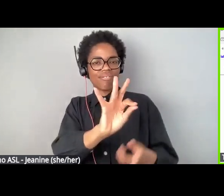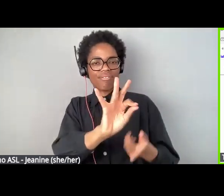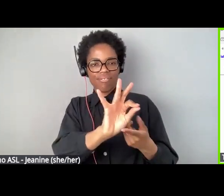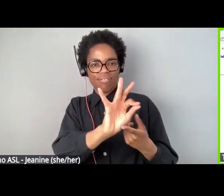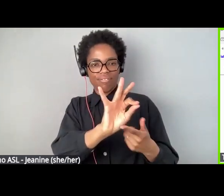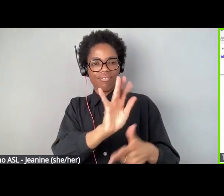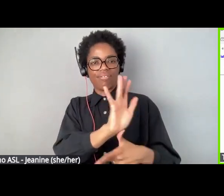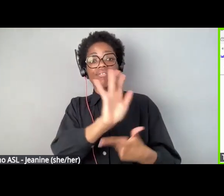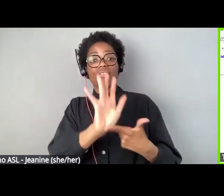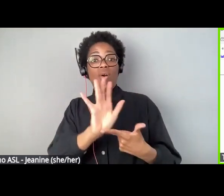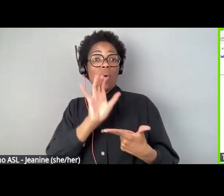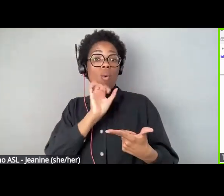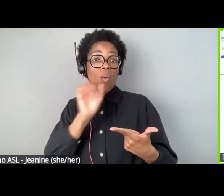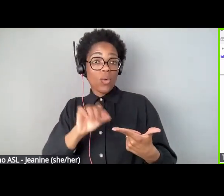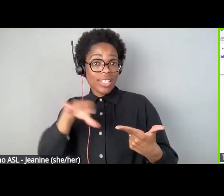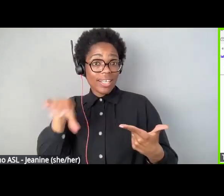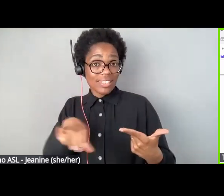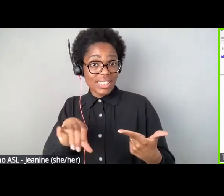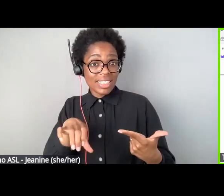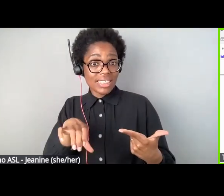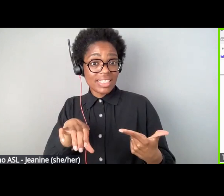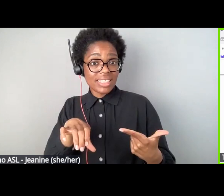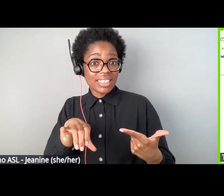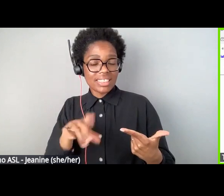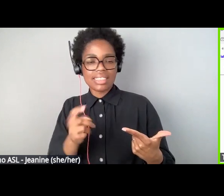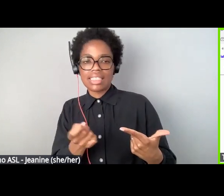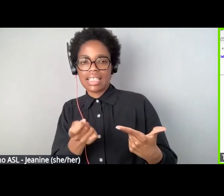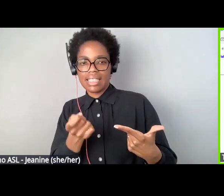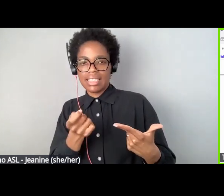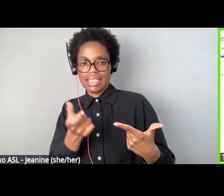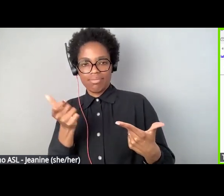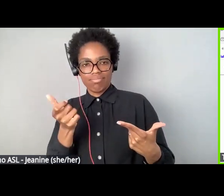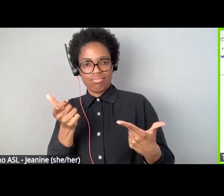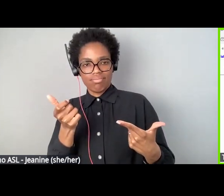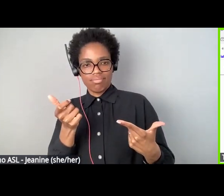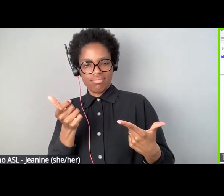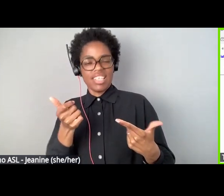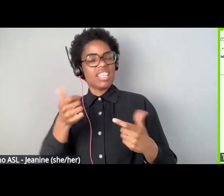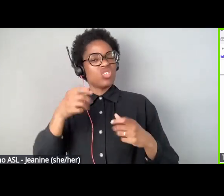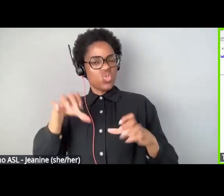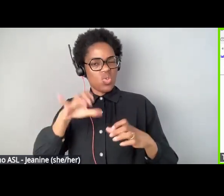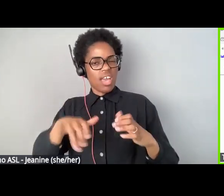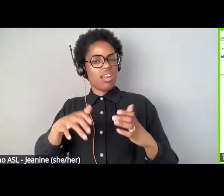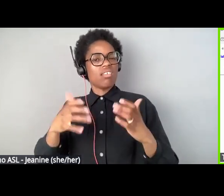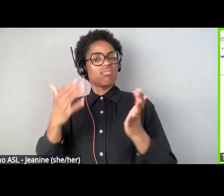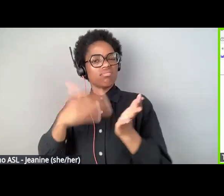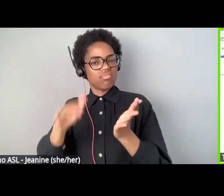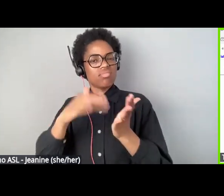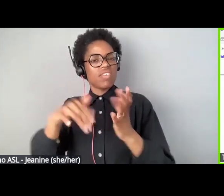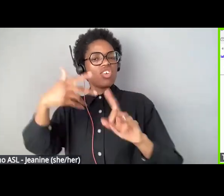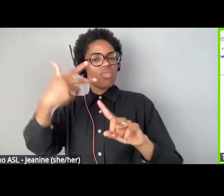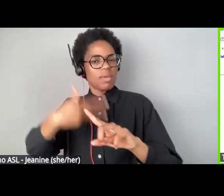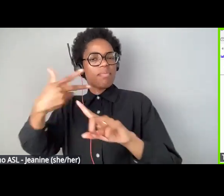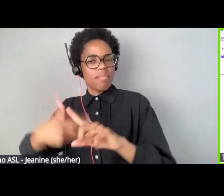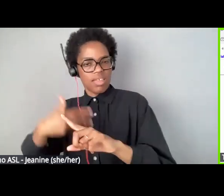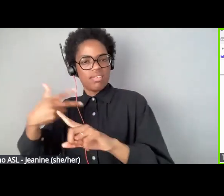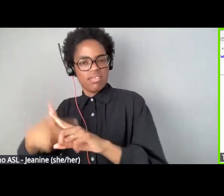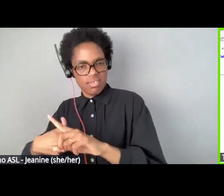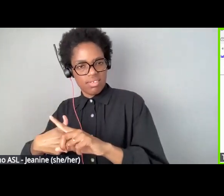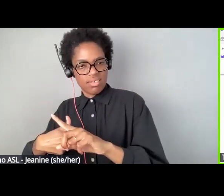Delete your old activity. It'll ask you when you want to delete it. Delete all of it, delete it every 3 months, and then turn it